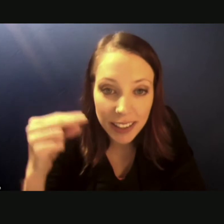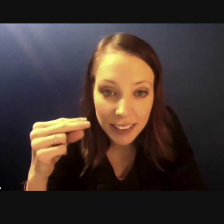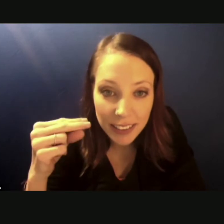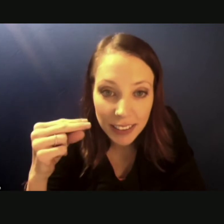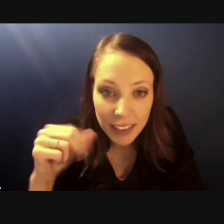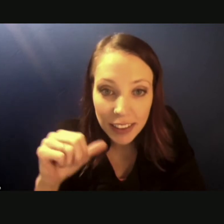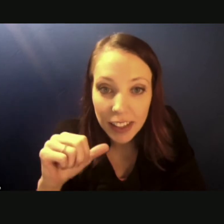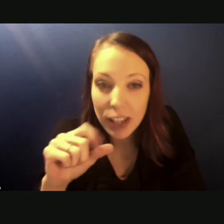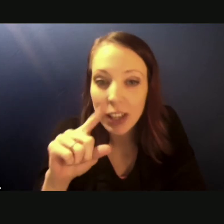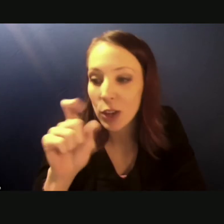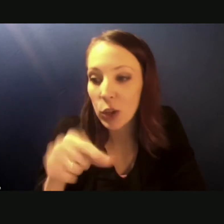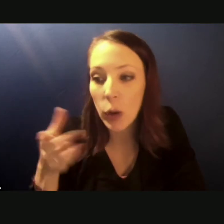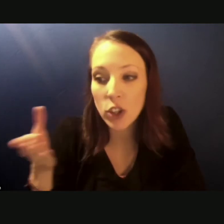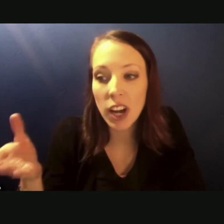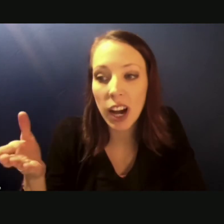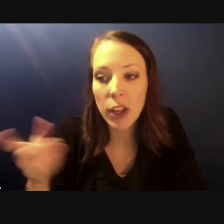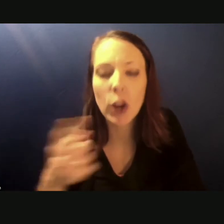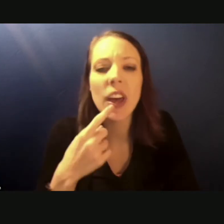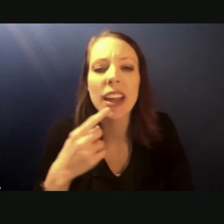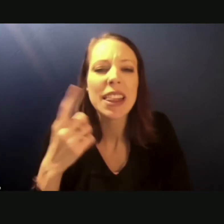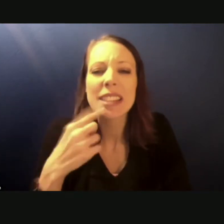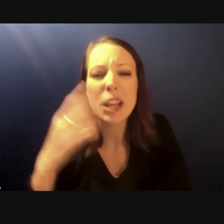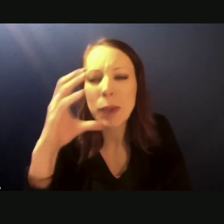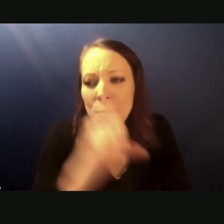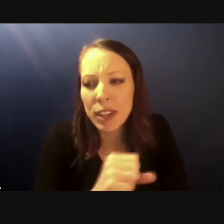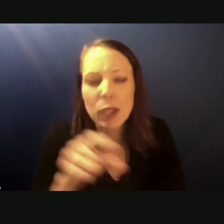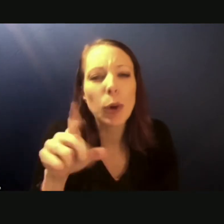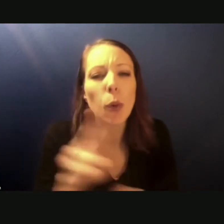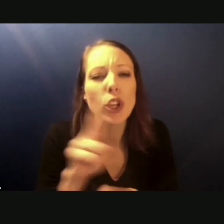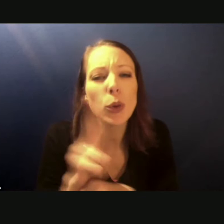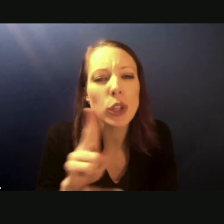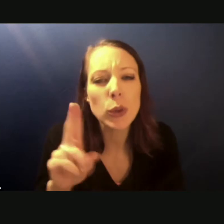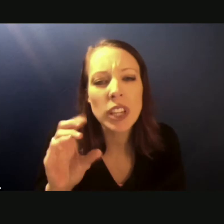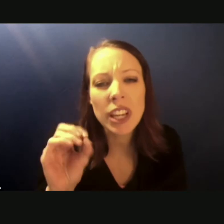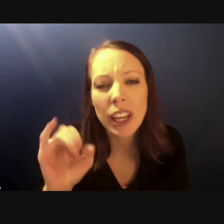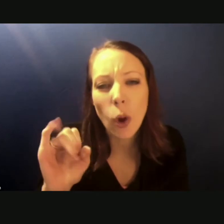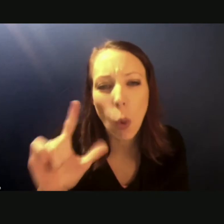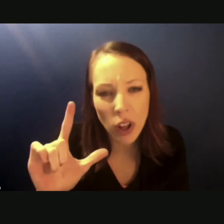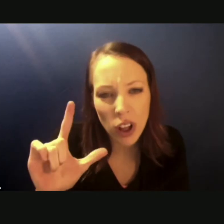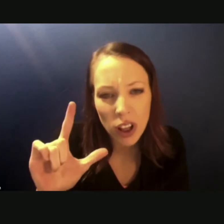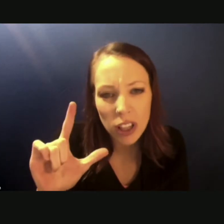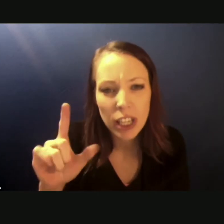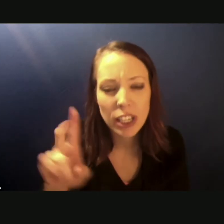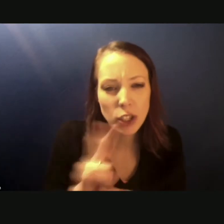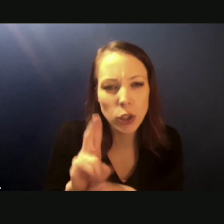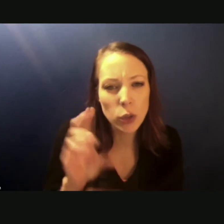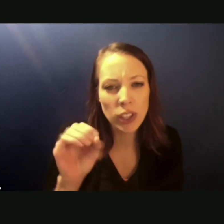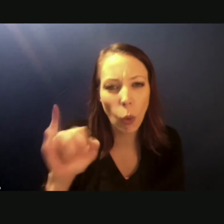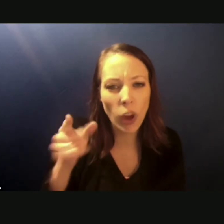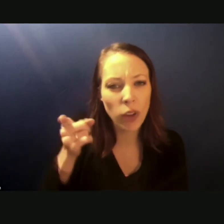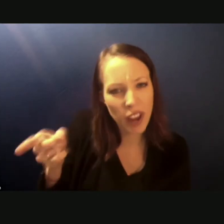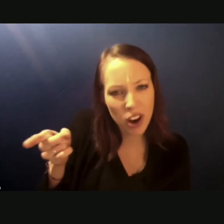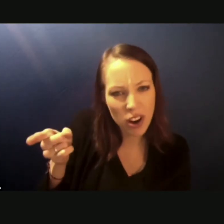Hadassah. There's a question on there that they said they might have missed it, but were you using an oil? Did you use